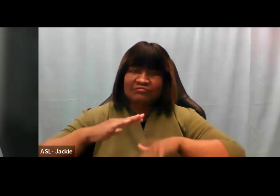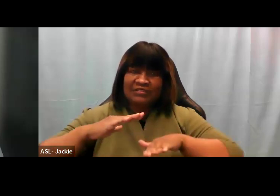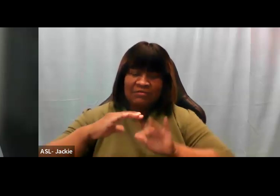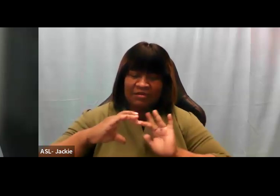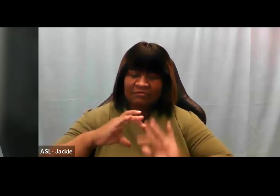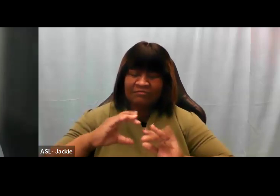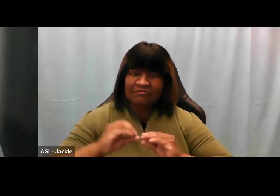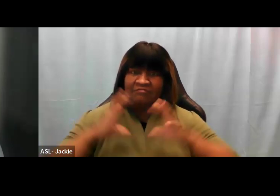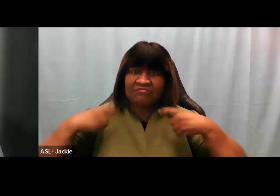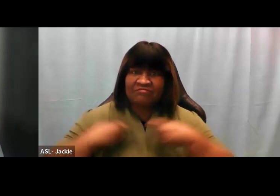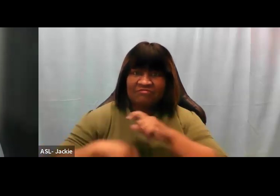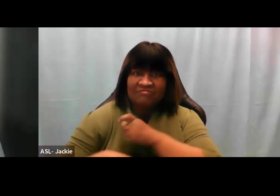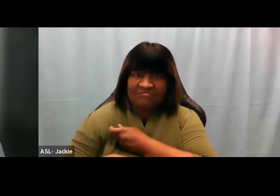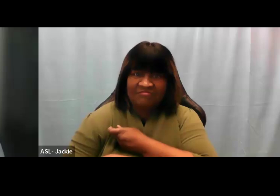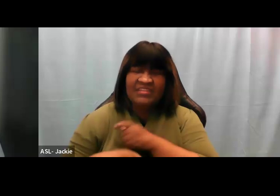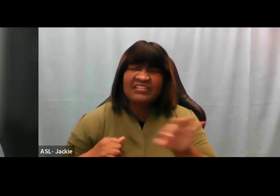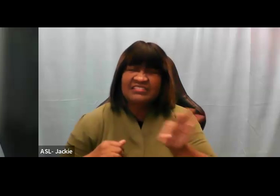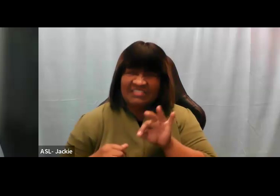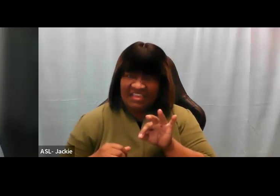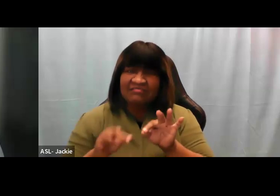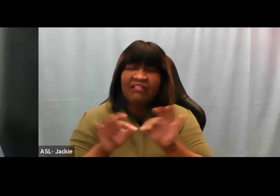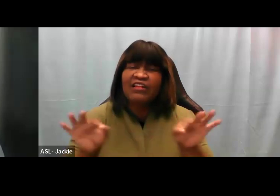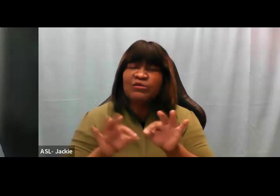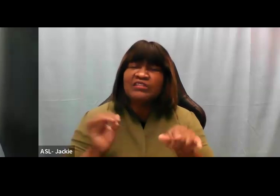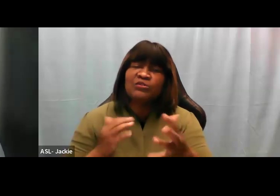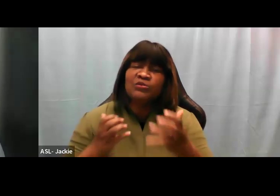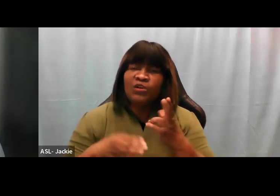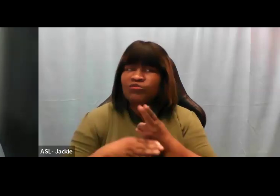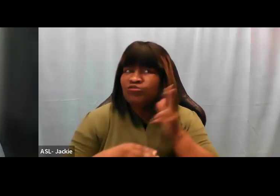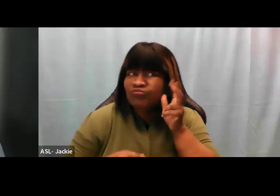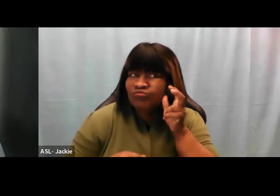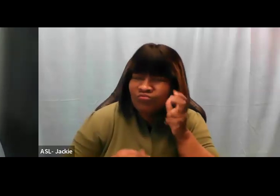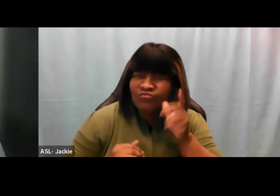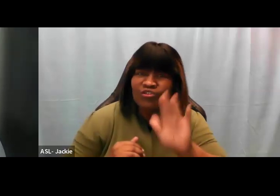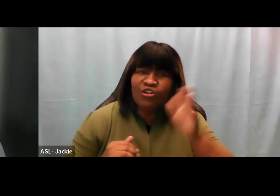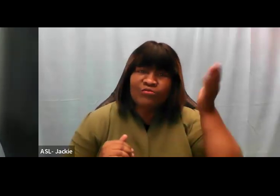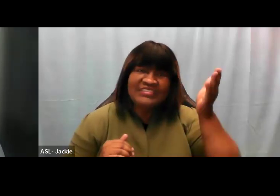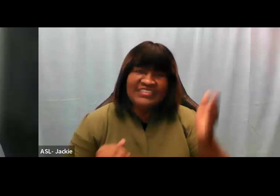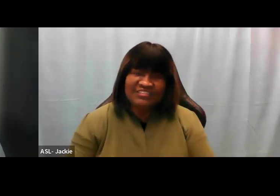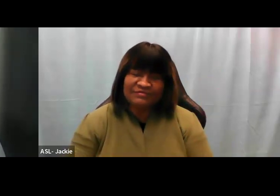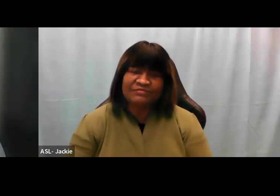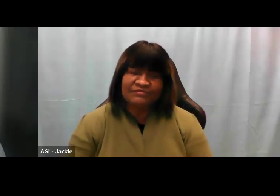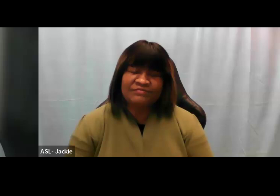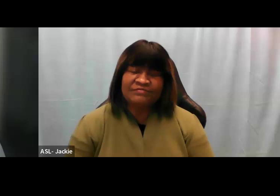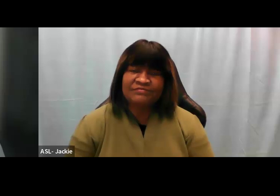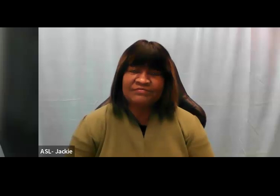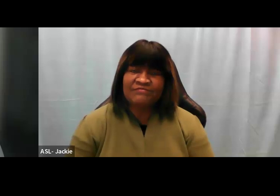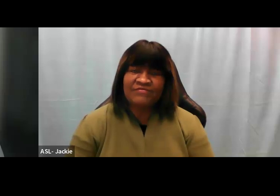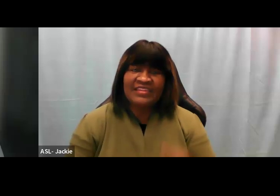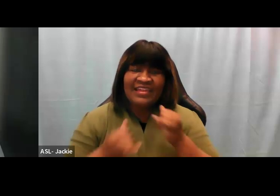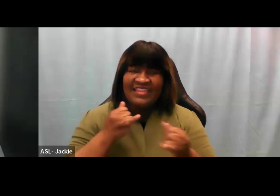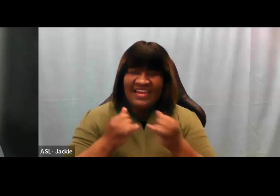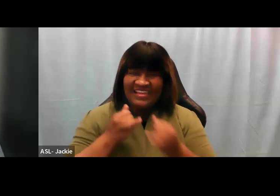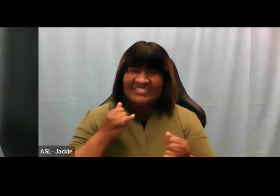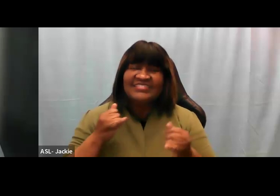screen, and then select the language that you would like to hear the presentation in. And finally,